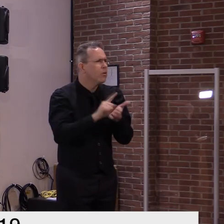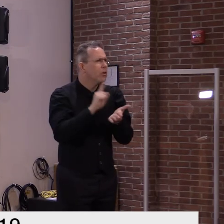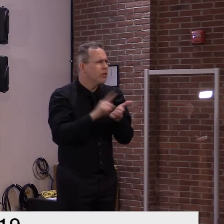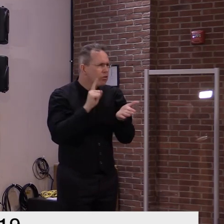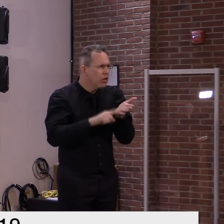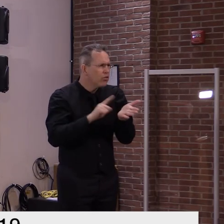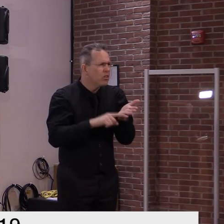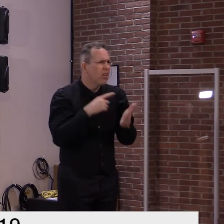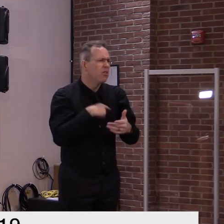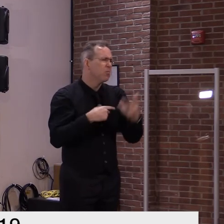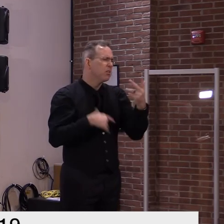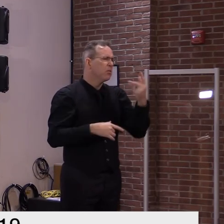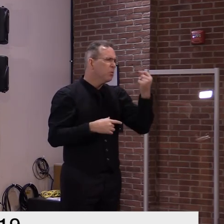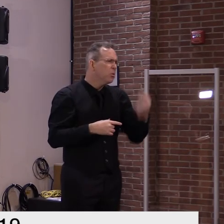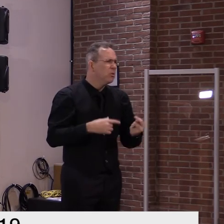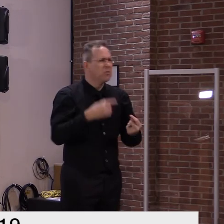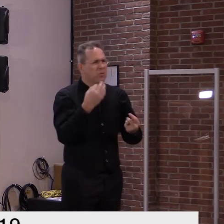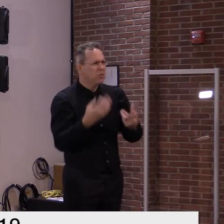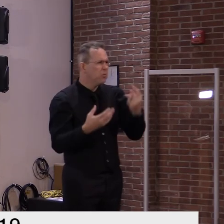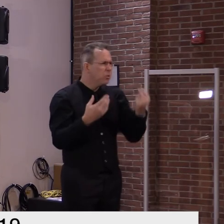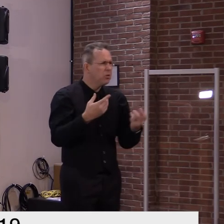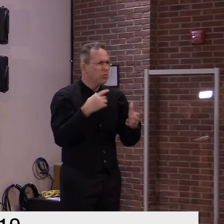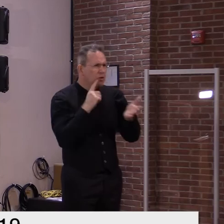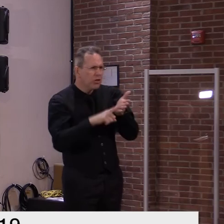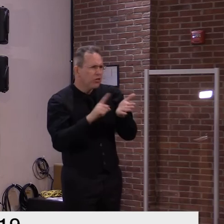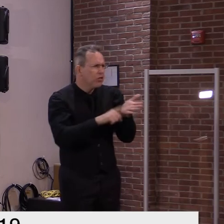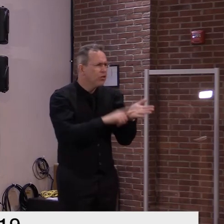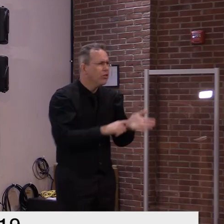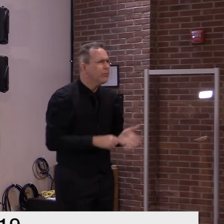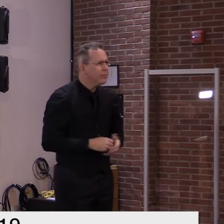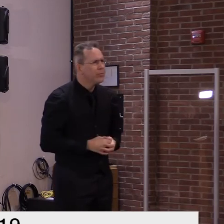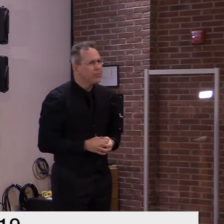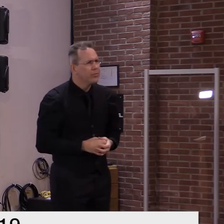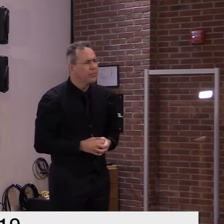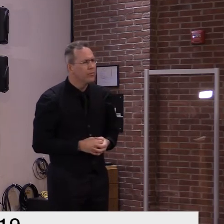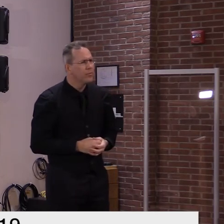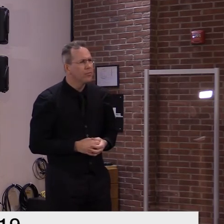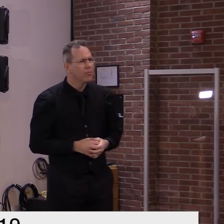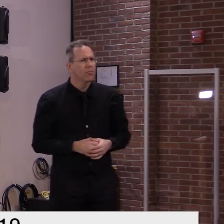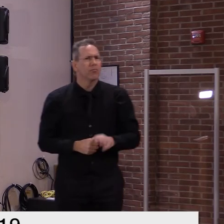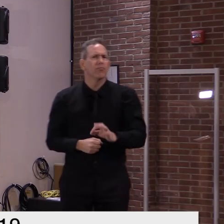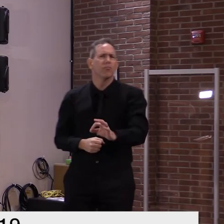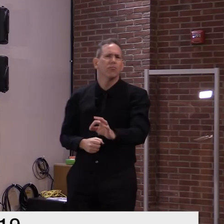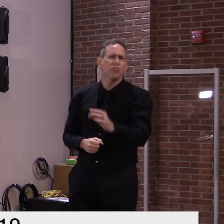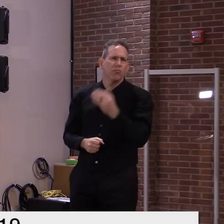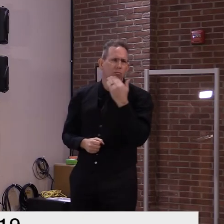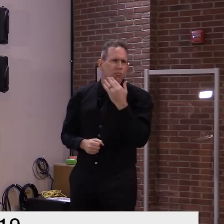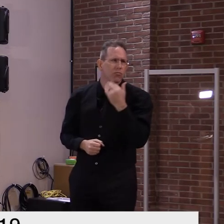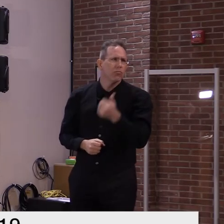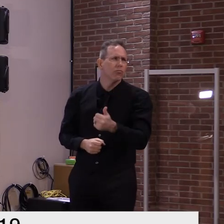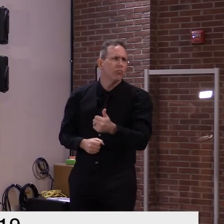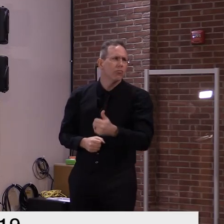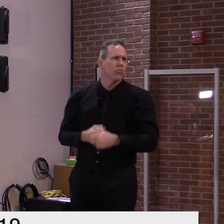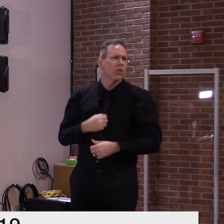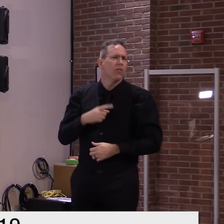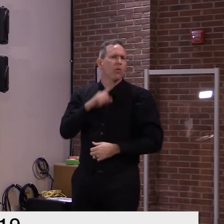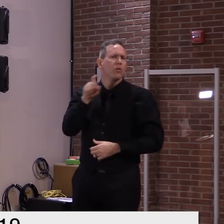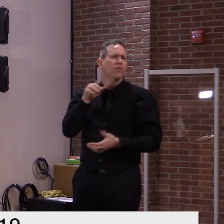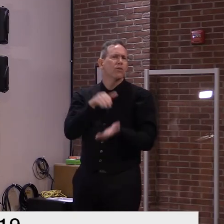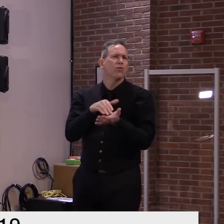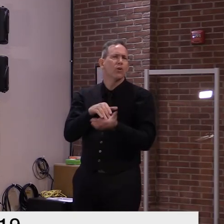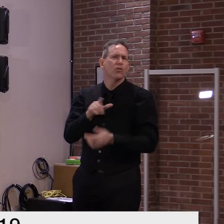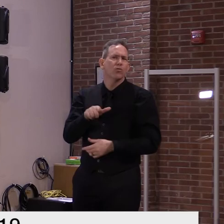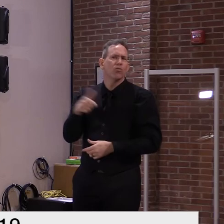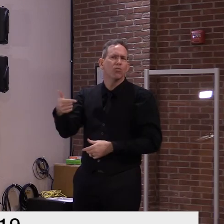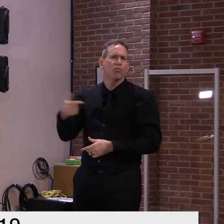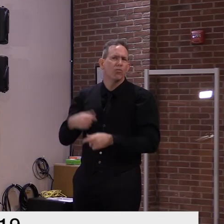Okay, thank you very much. I do have a follow-up question. Well, not so really a follow-up, but another question for Dr. Levine, if I could squeeze it